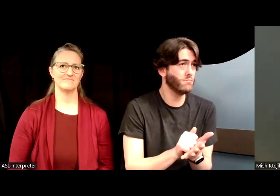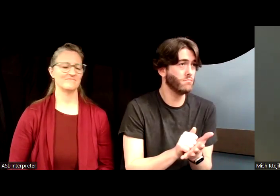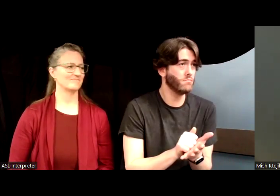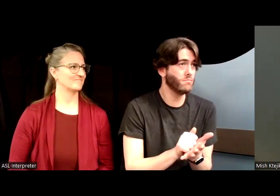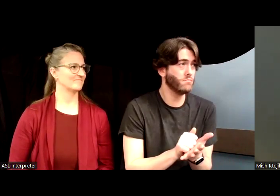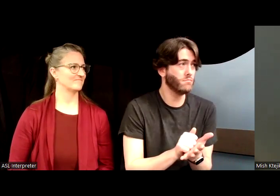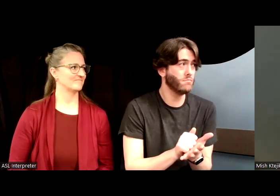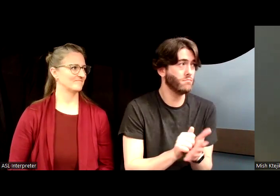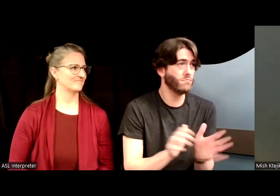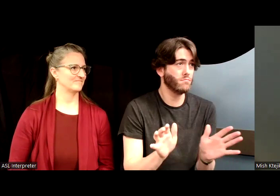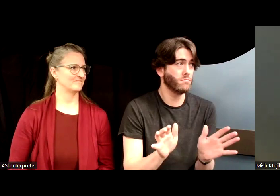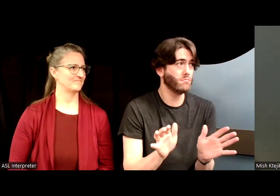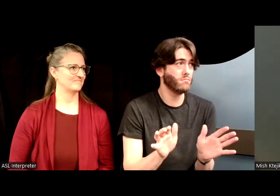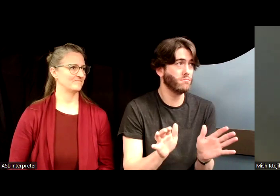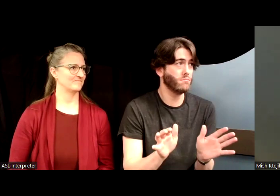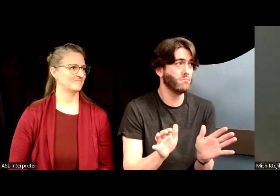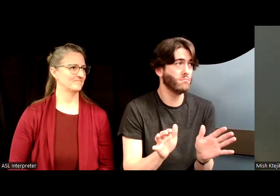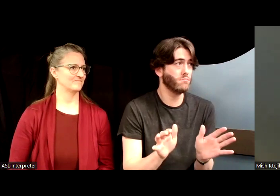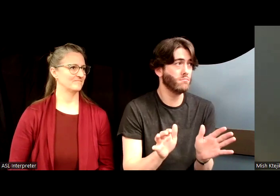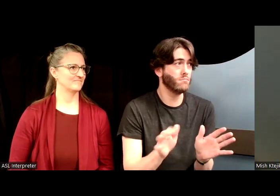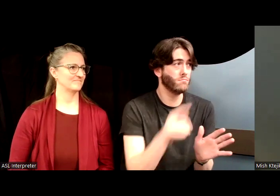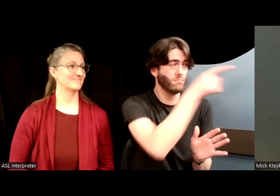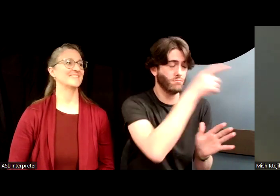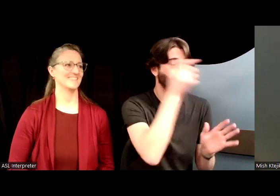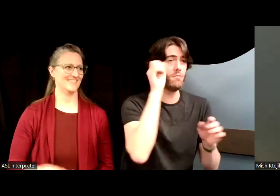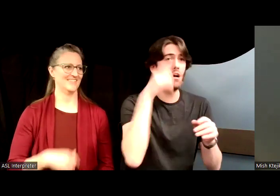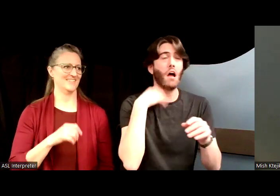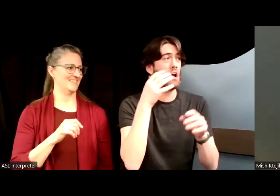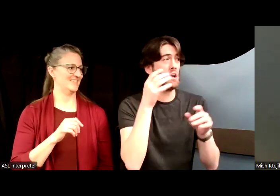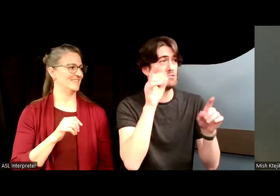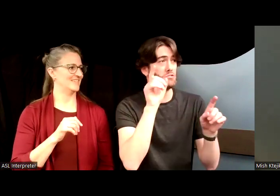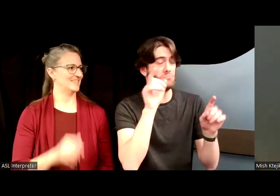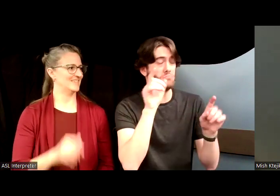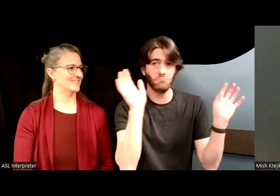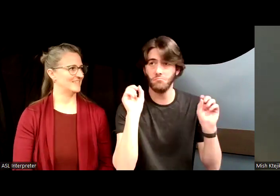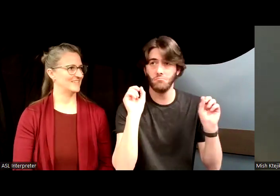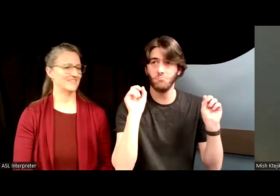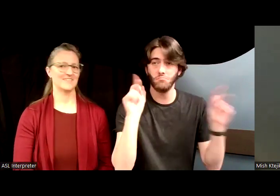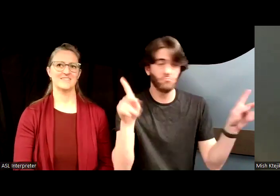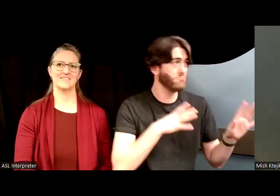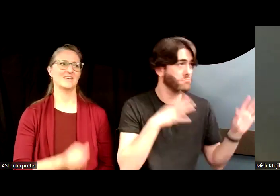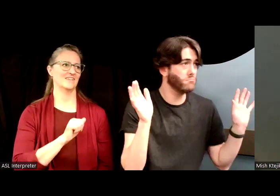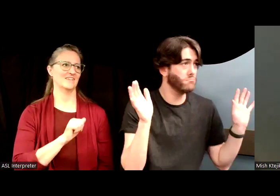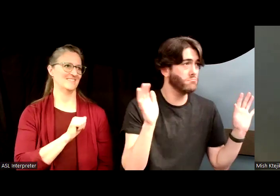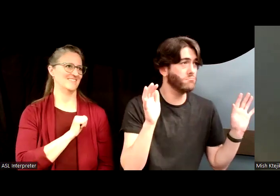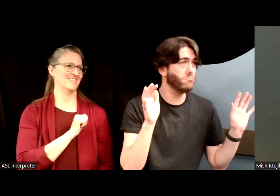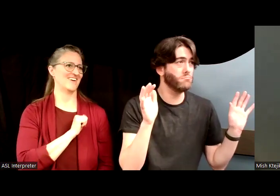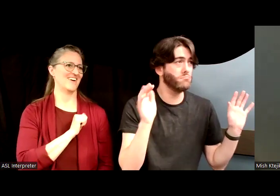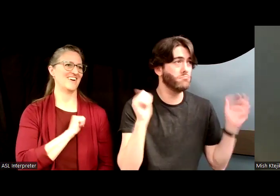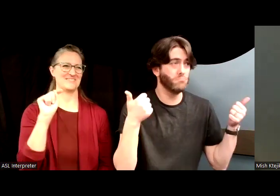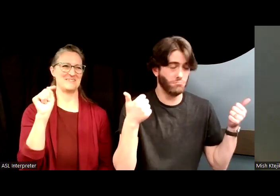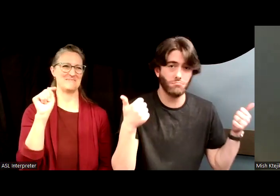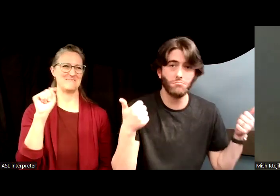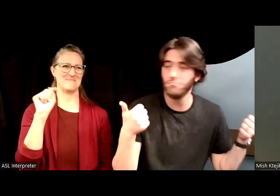go ahead with the rest of the agenda. Is that accurate? This is Audrey. I'm gonna take a bio break.